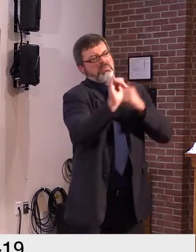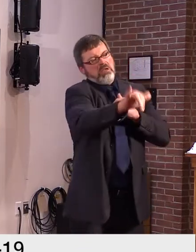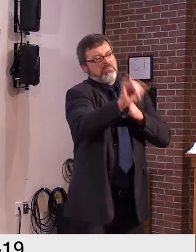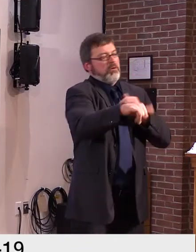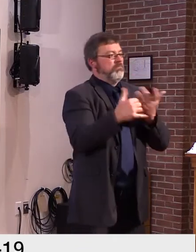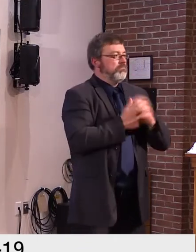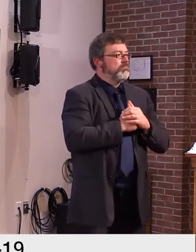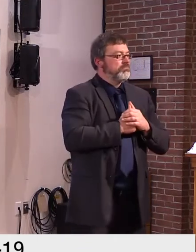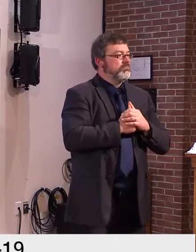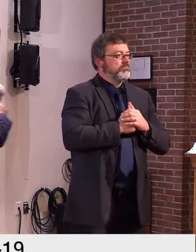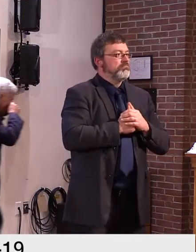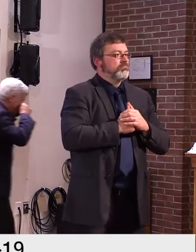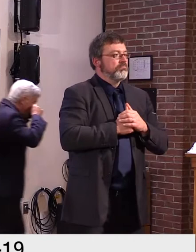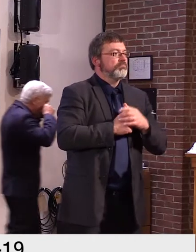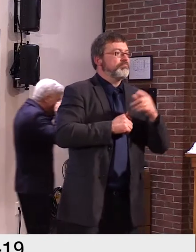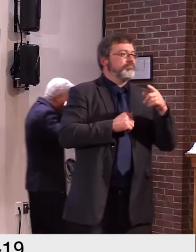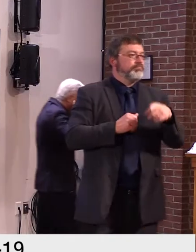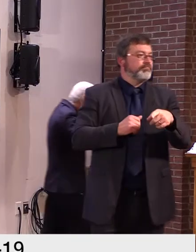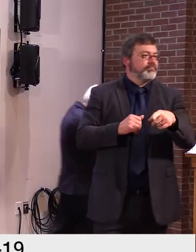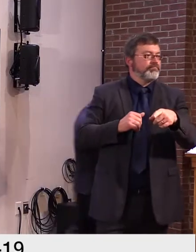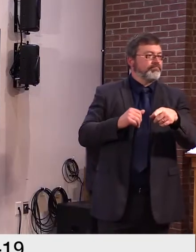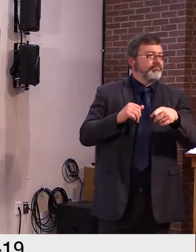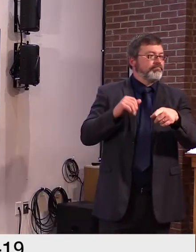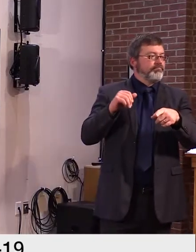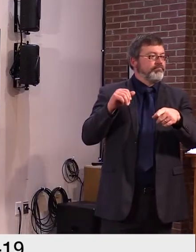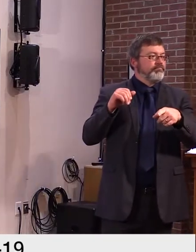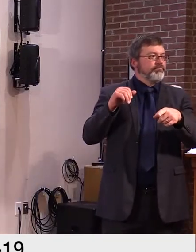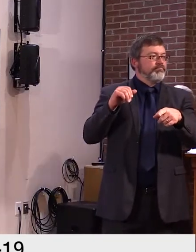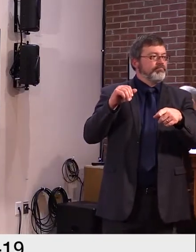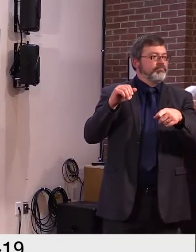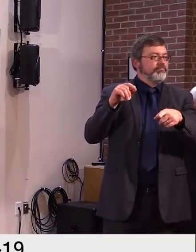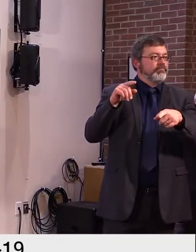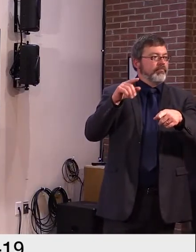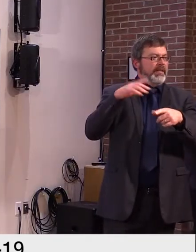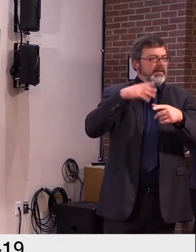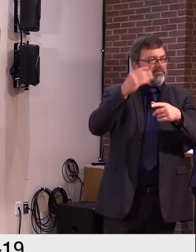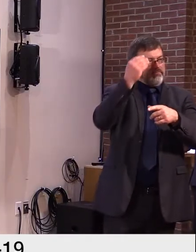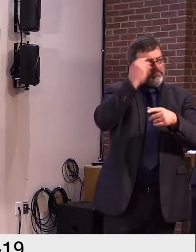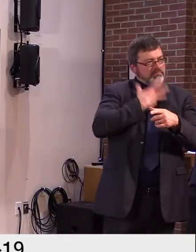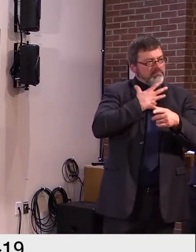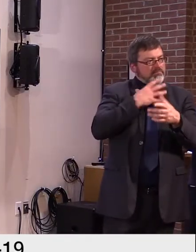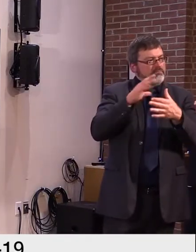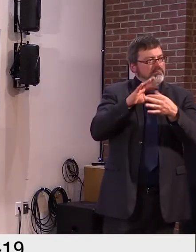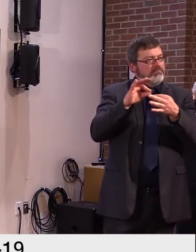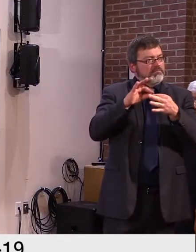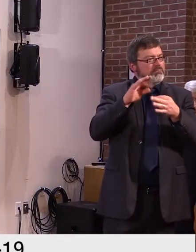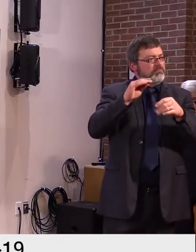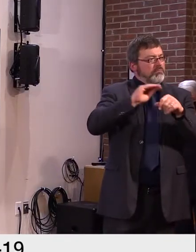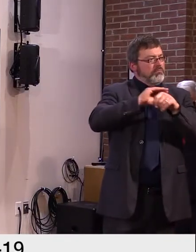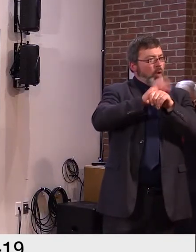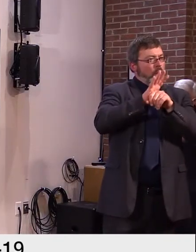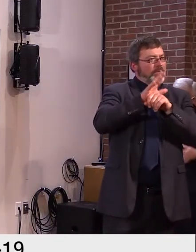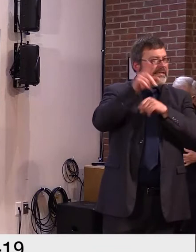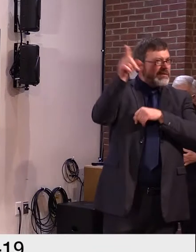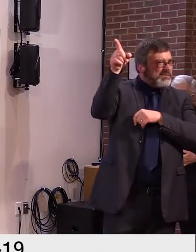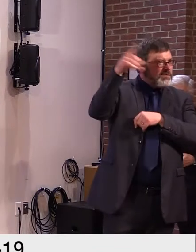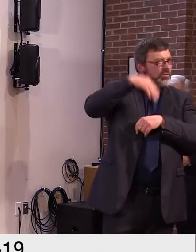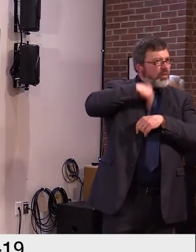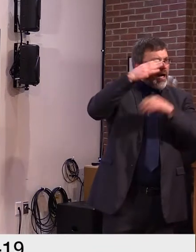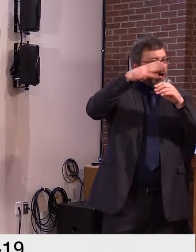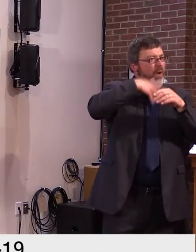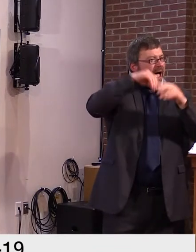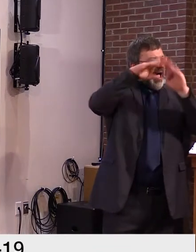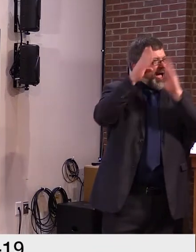Governor, we're hearing a lot about multiple COVID-19 diagnoses in the Trump administration. Have any exempt,